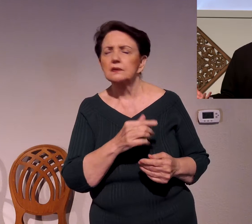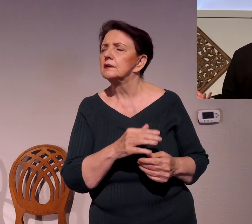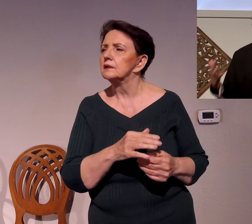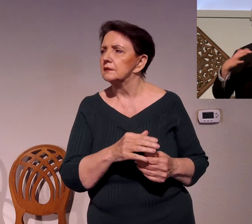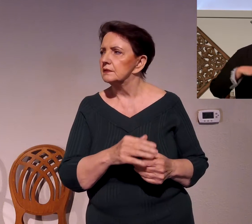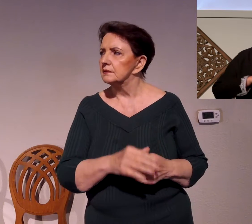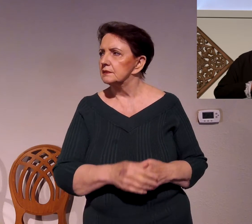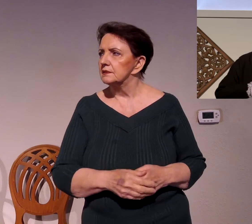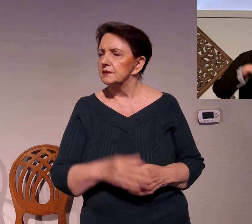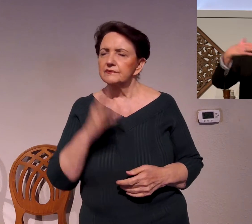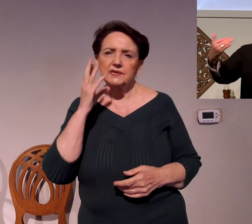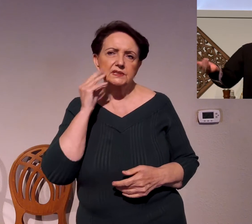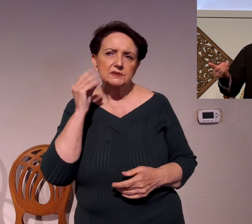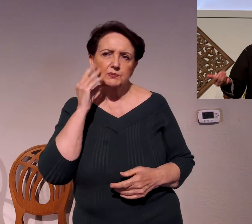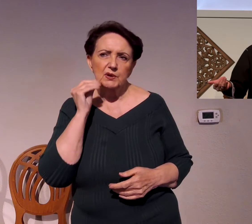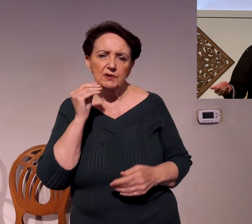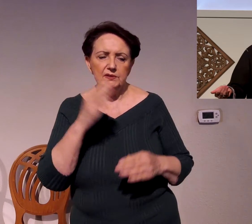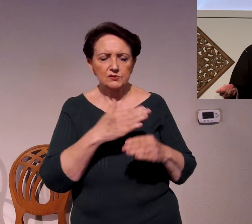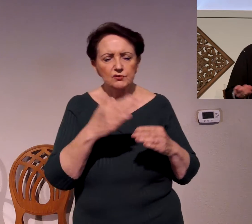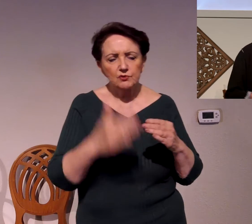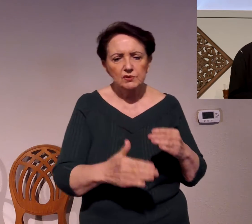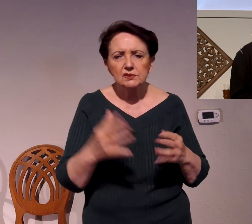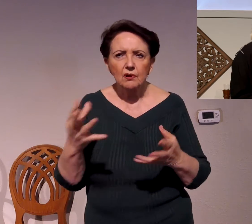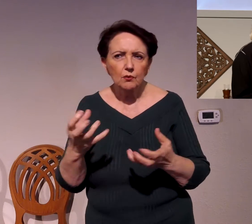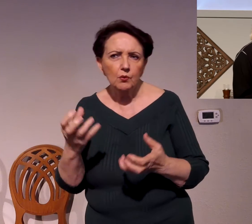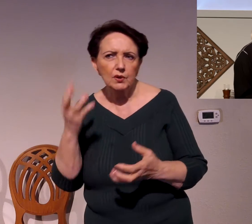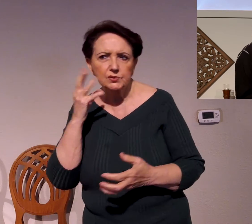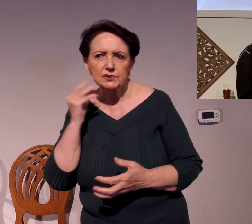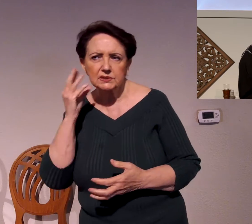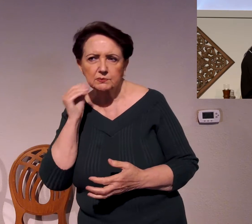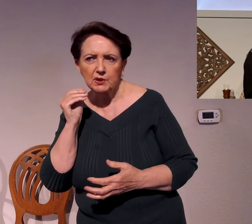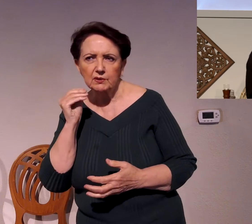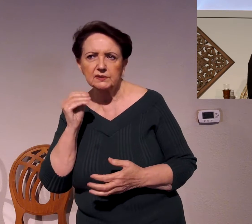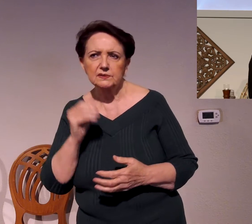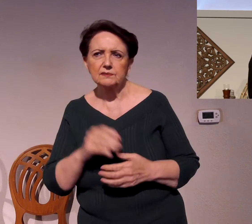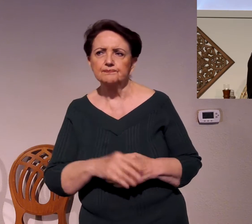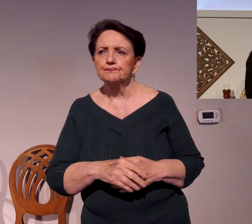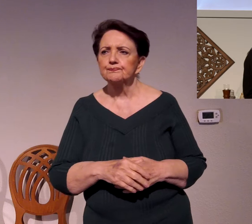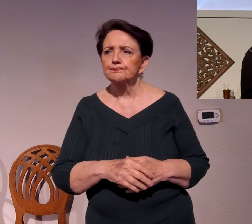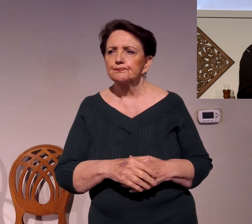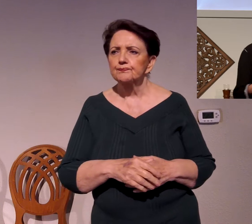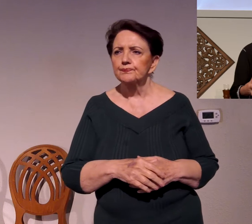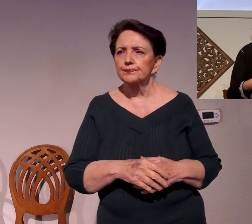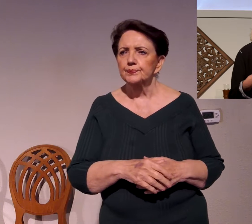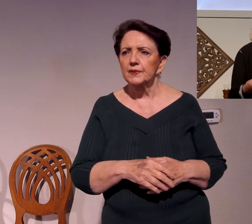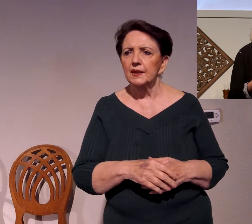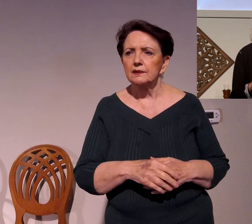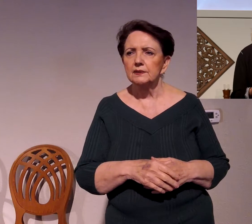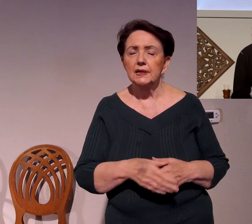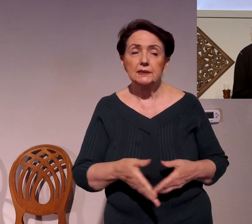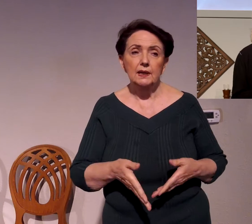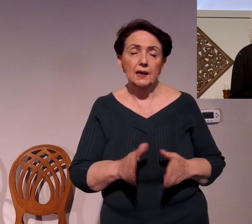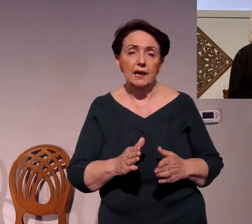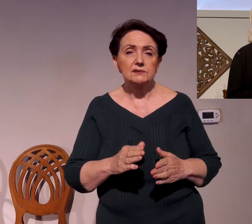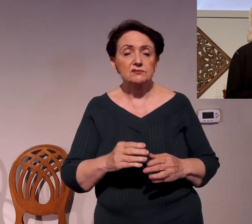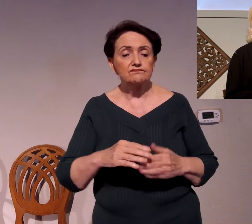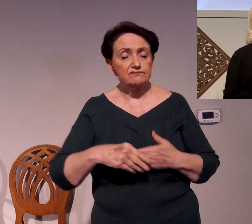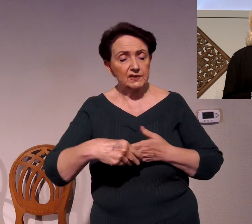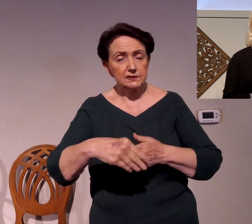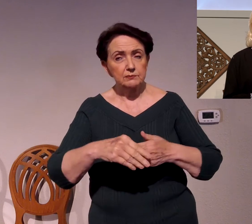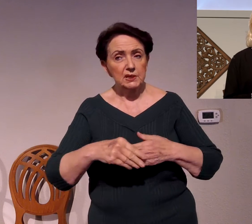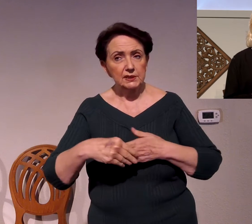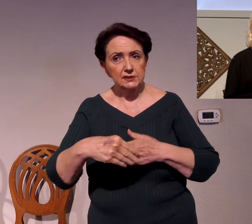of the experience or the end result that we are wanting to leap into. And this allows for a lot of flexibility